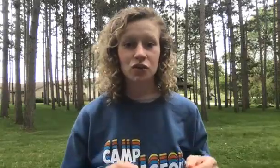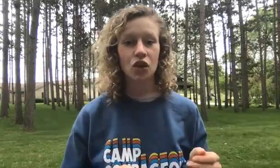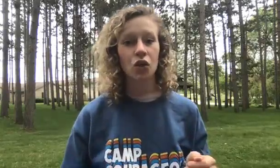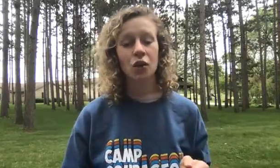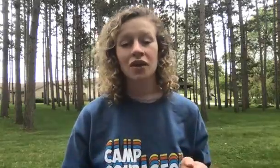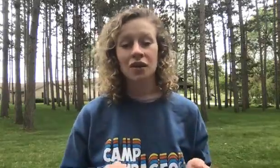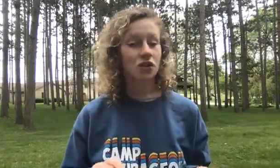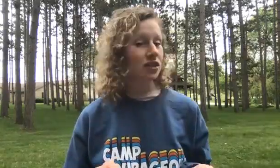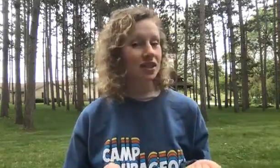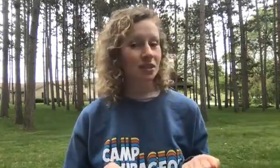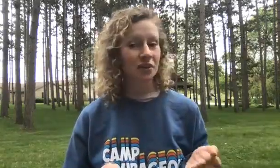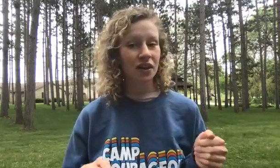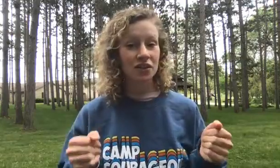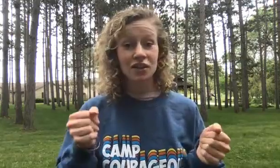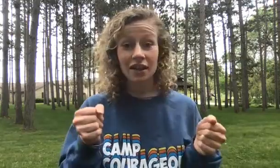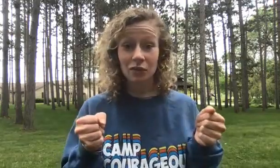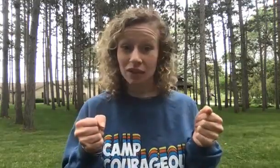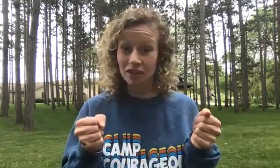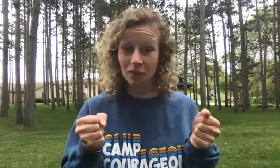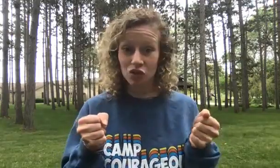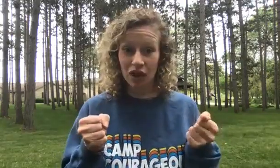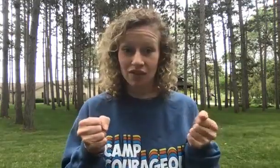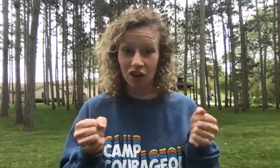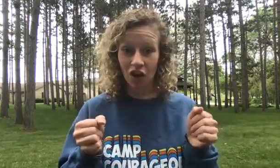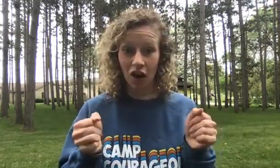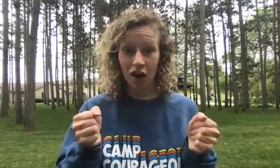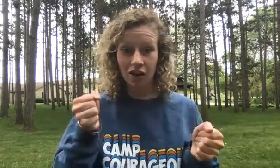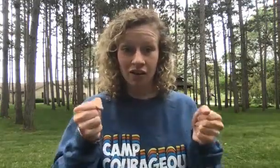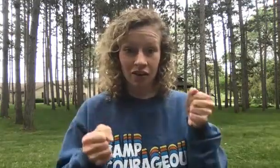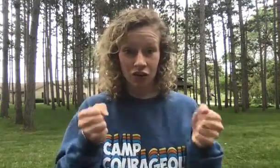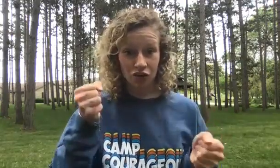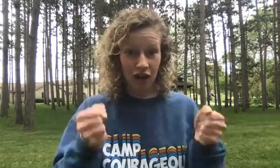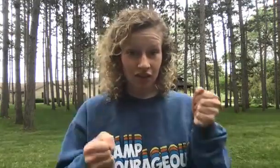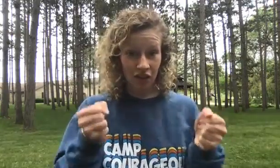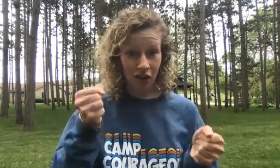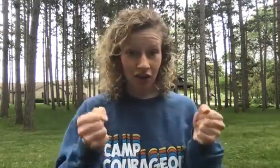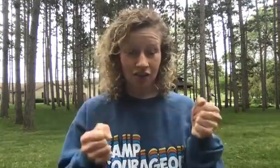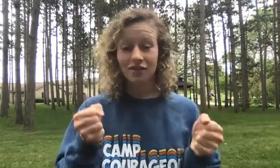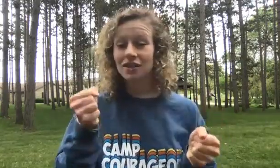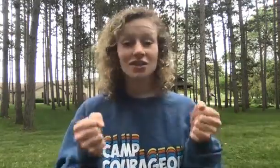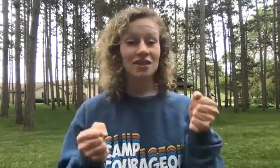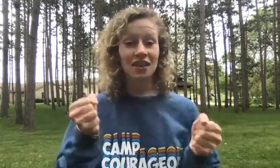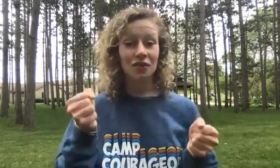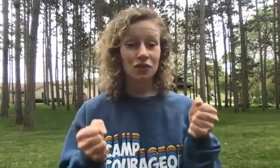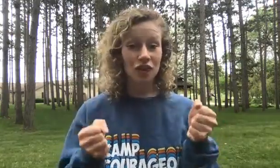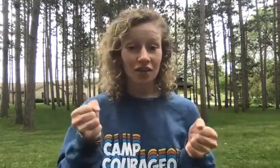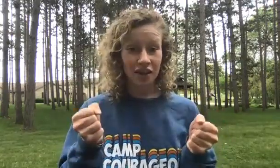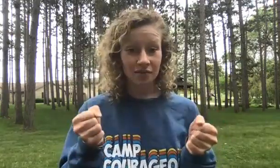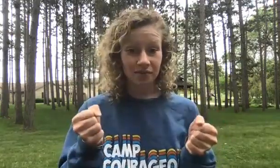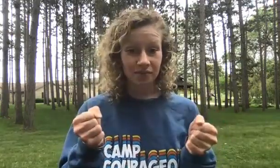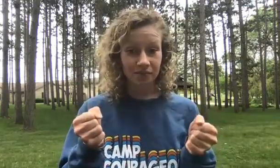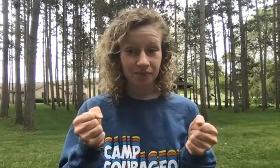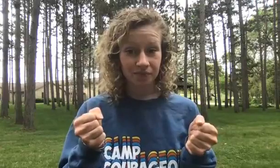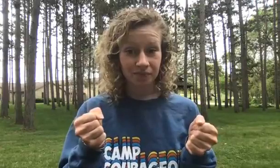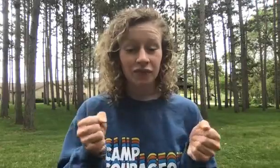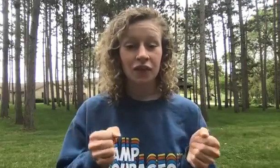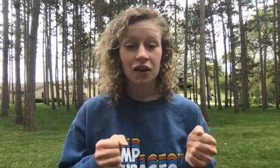So just like someone else, like when someone's driving a car, they're driving a car, this is a sign for driving. If